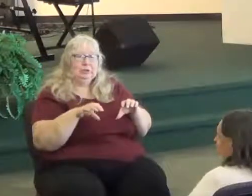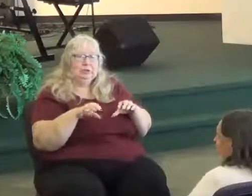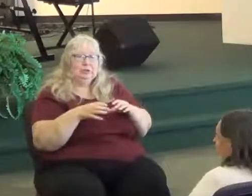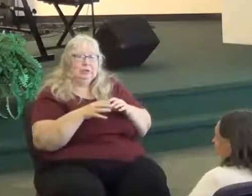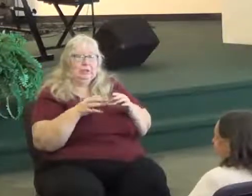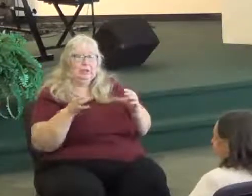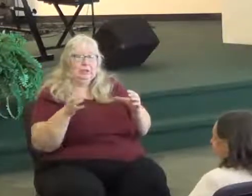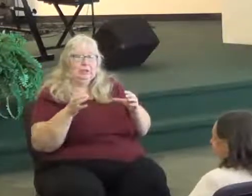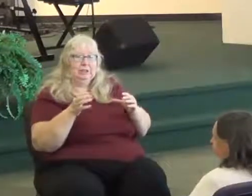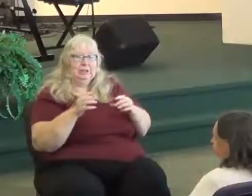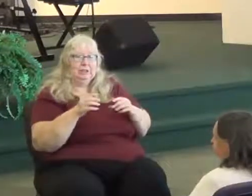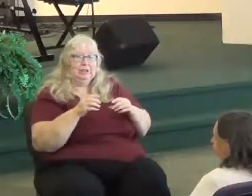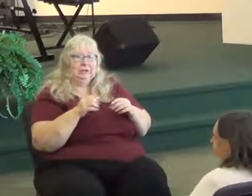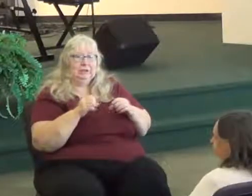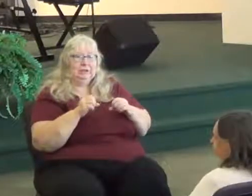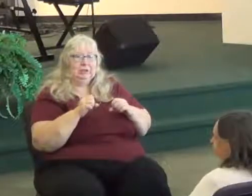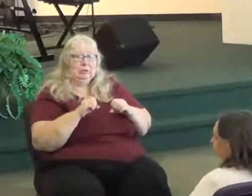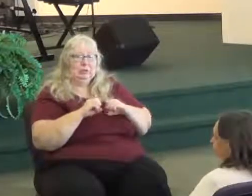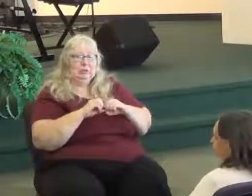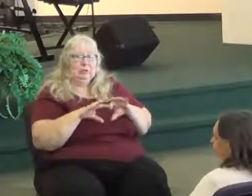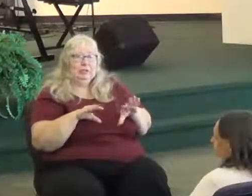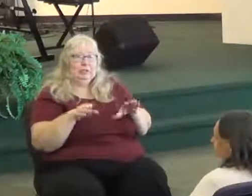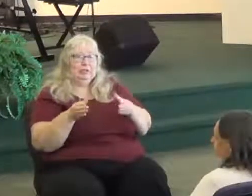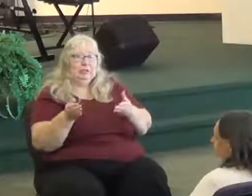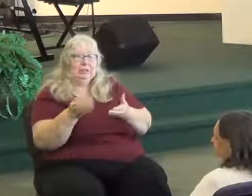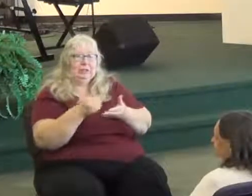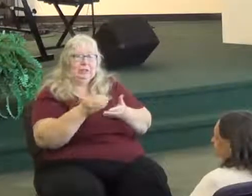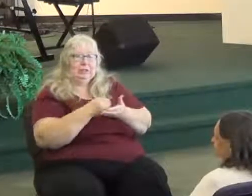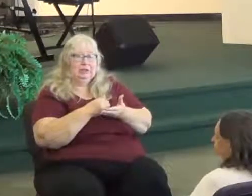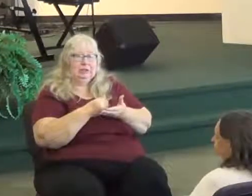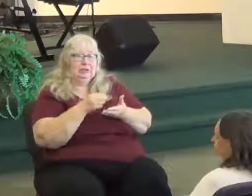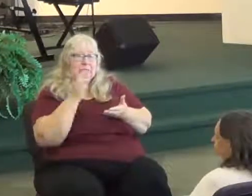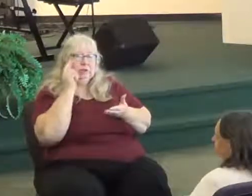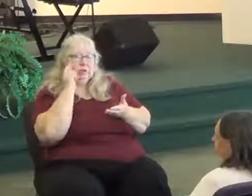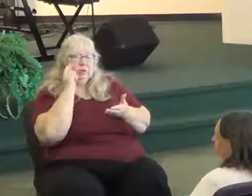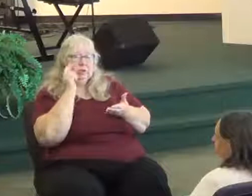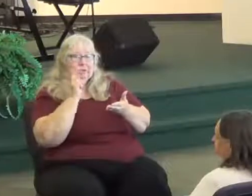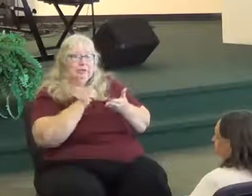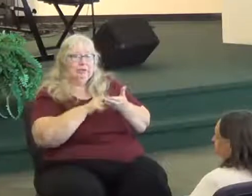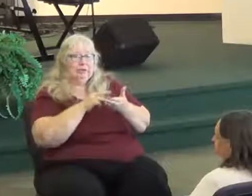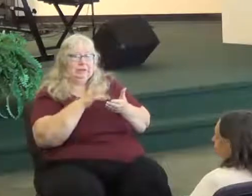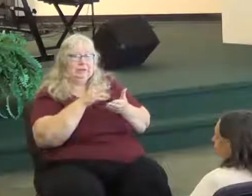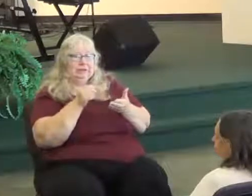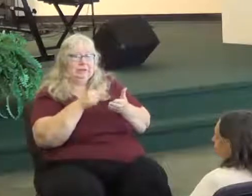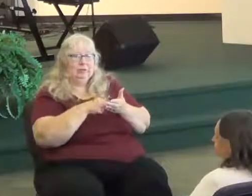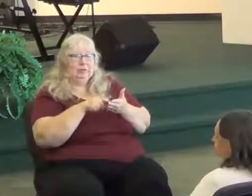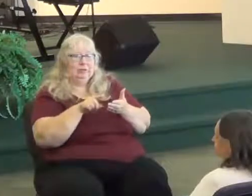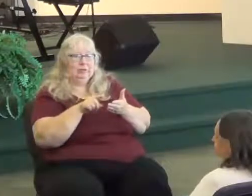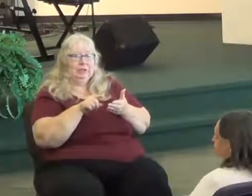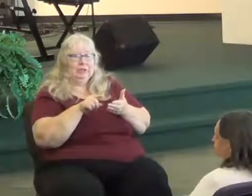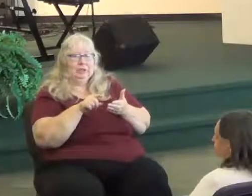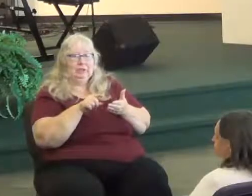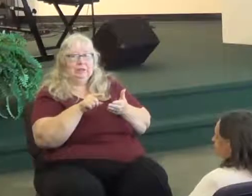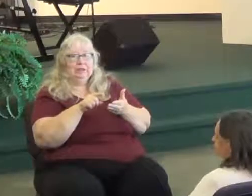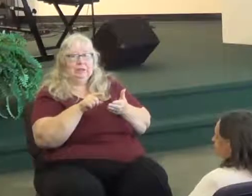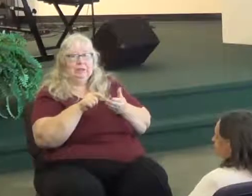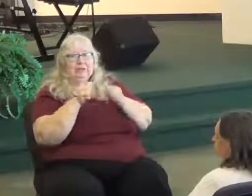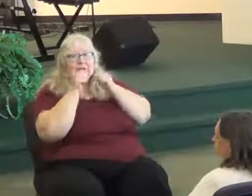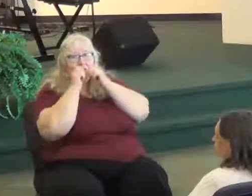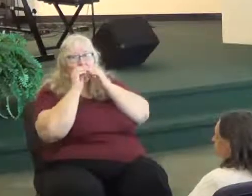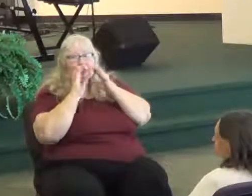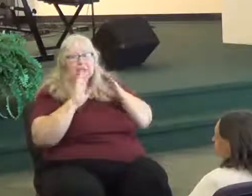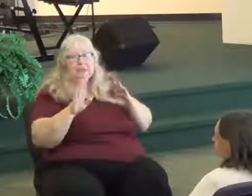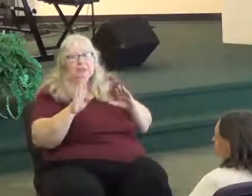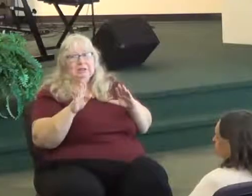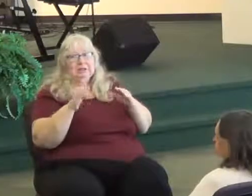and without very little recognition and pay. So he was really blessed to have